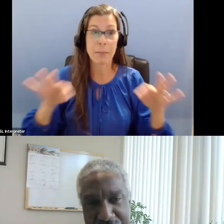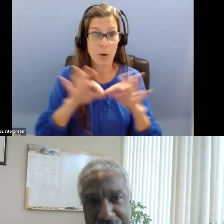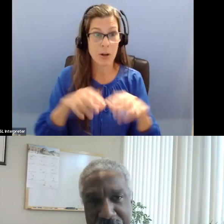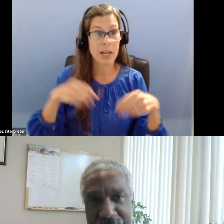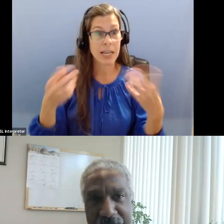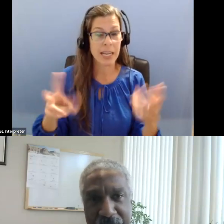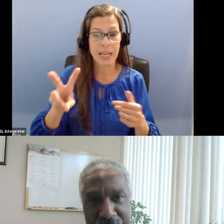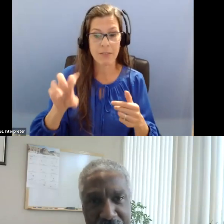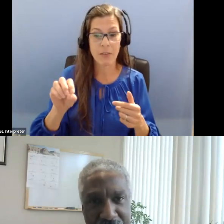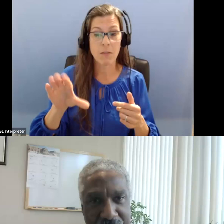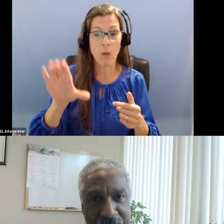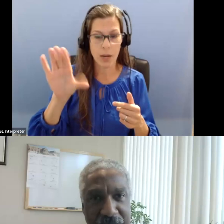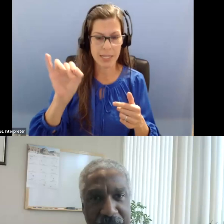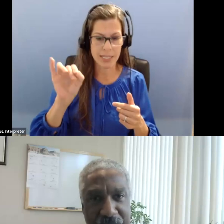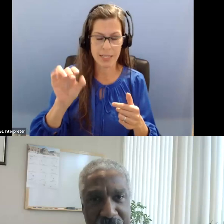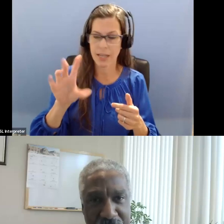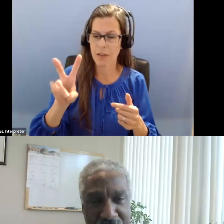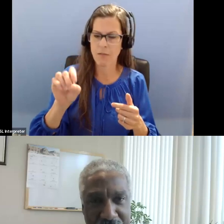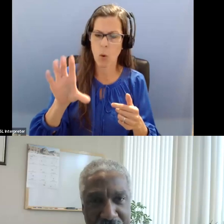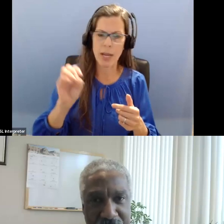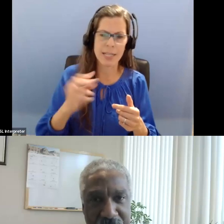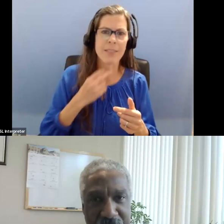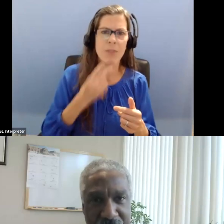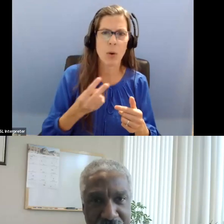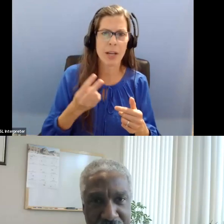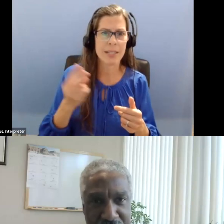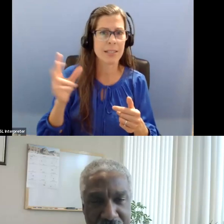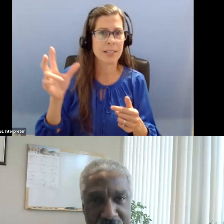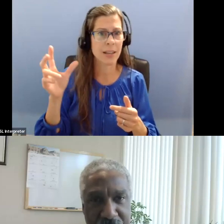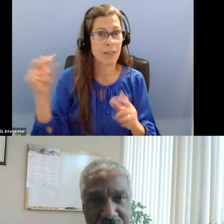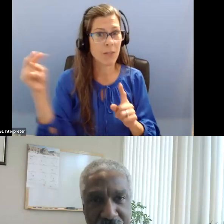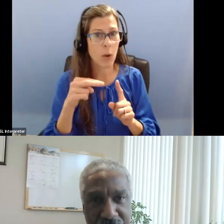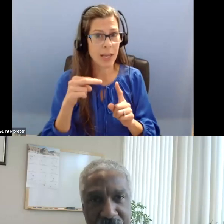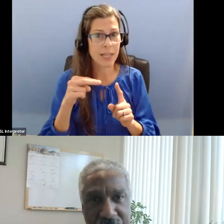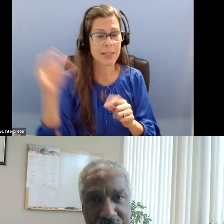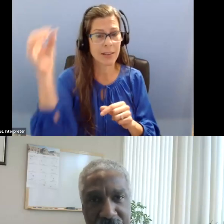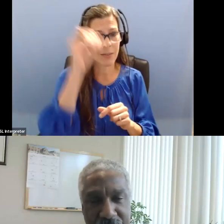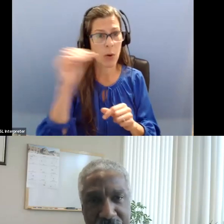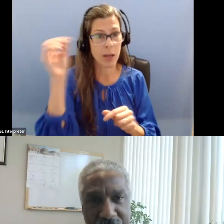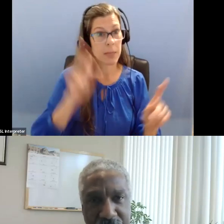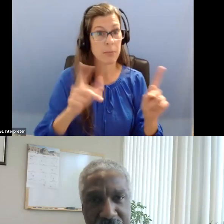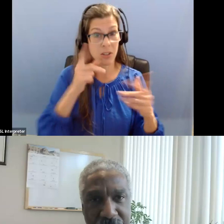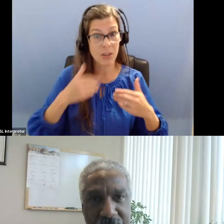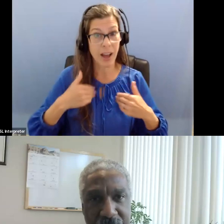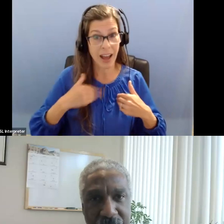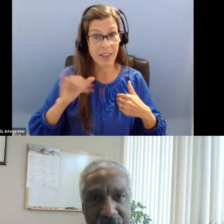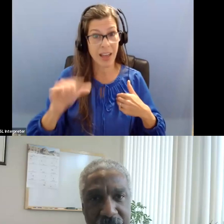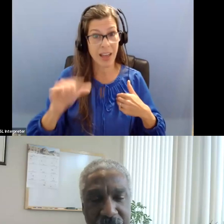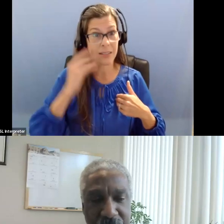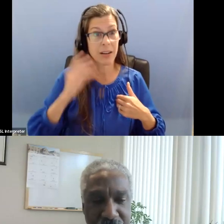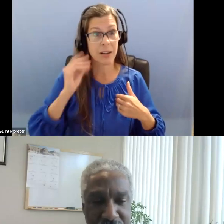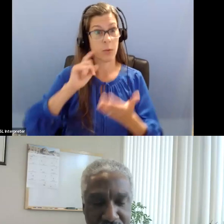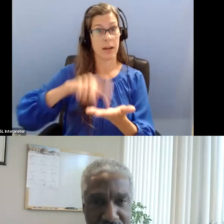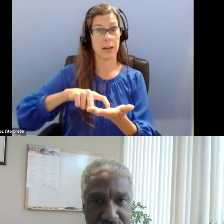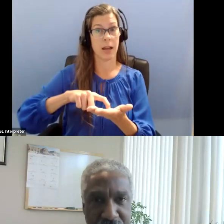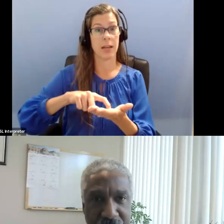voice to a lot of different perspectives, and emphasizing people with lived experience to, recognize that